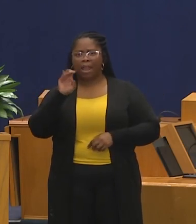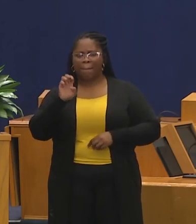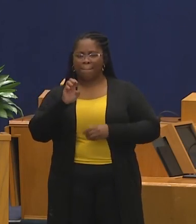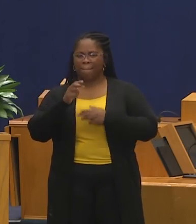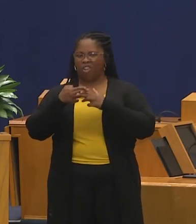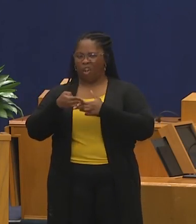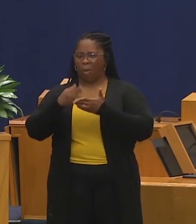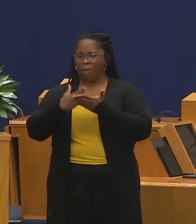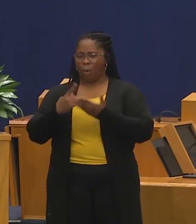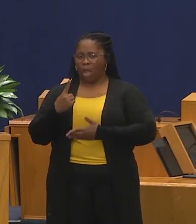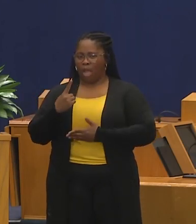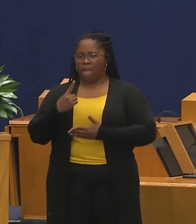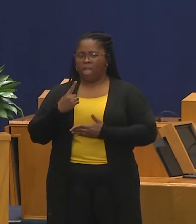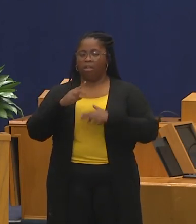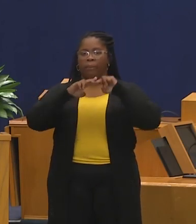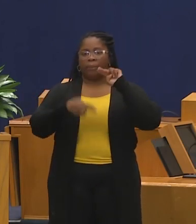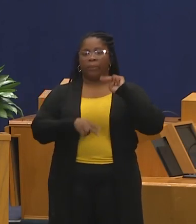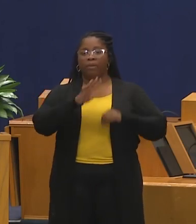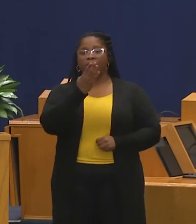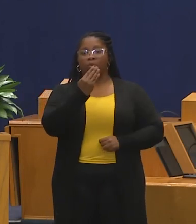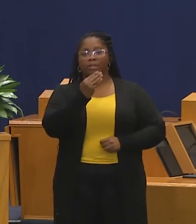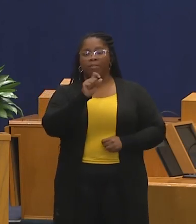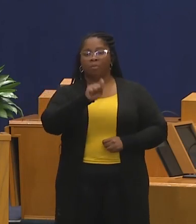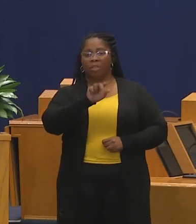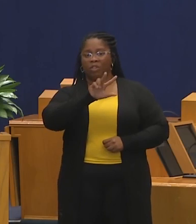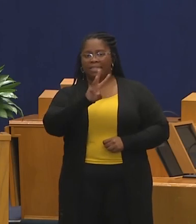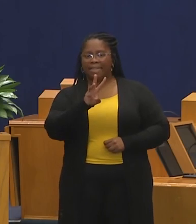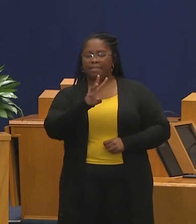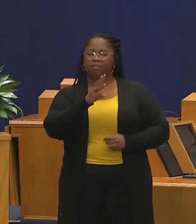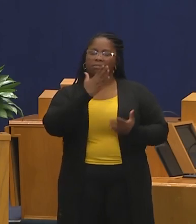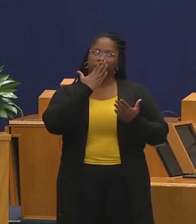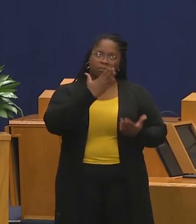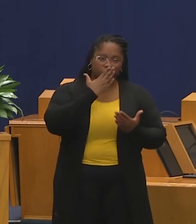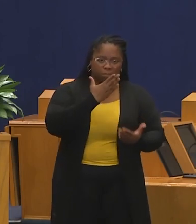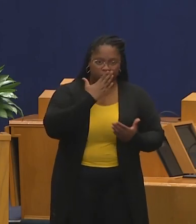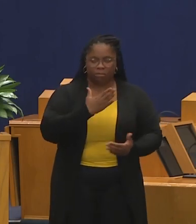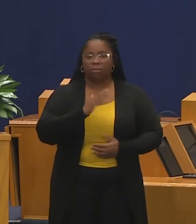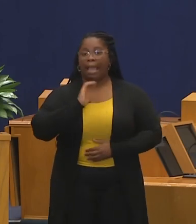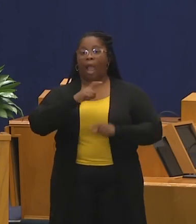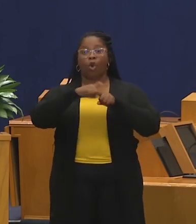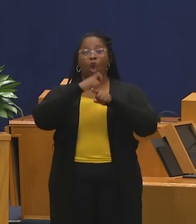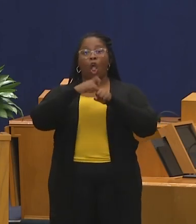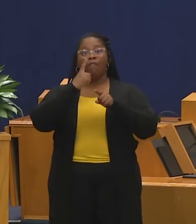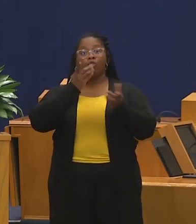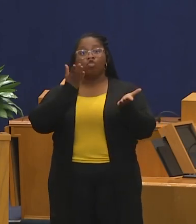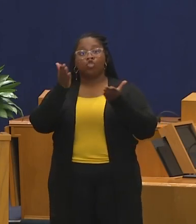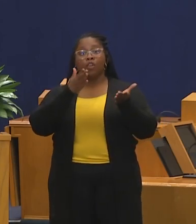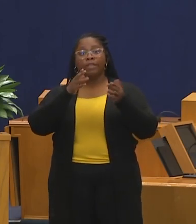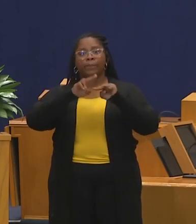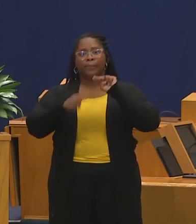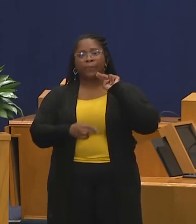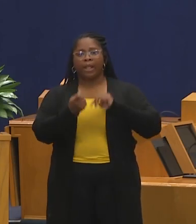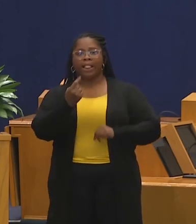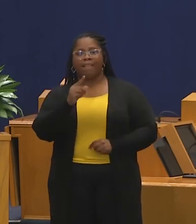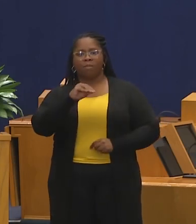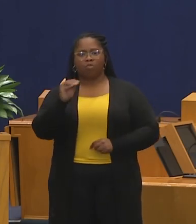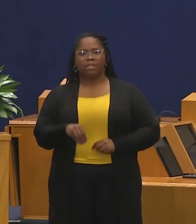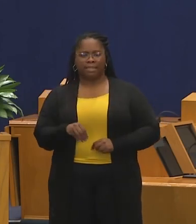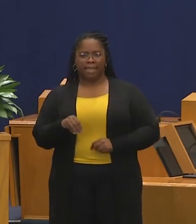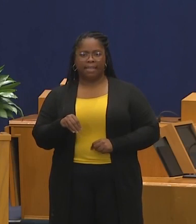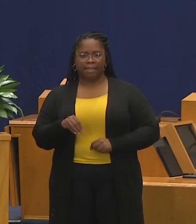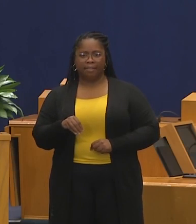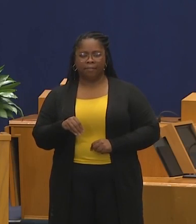down 14.36%. Again, much appreciated. And our calls for service has dropped 11% over the same time